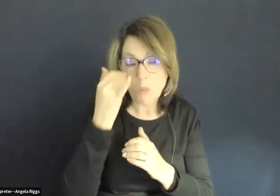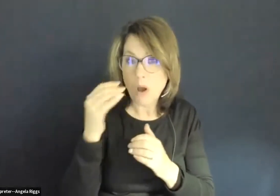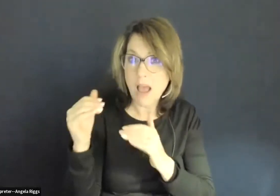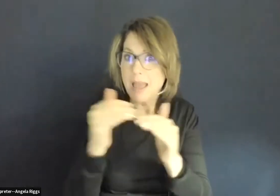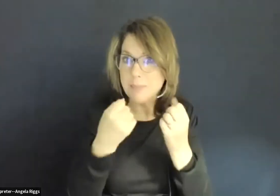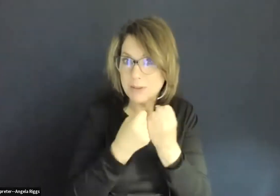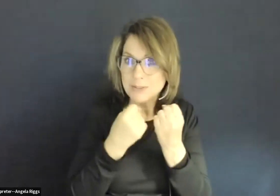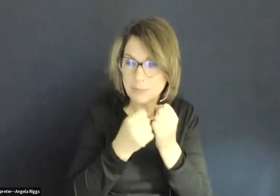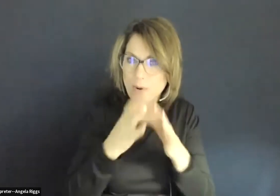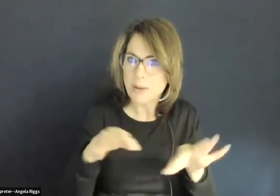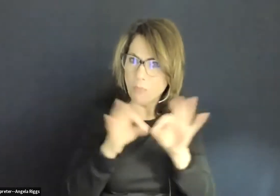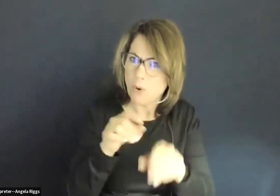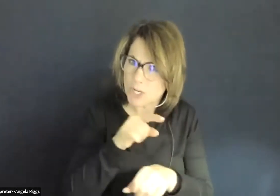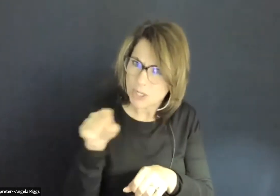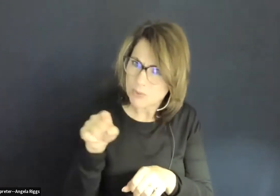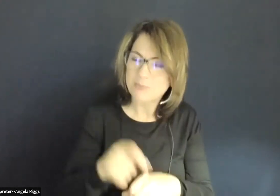to you?